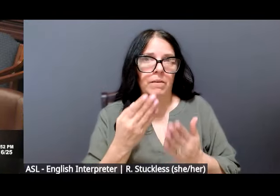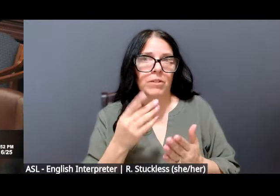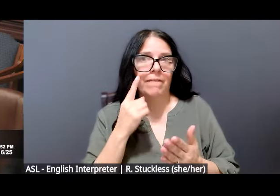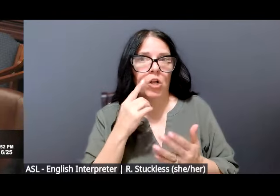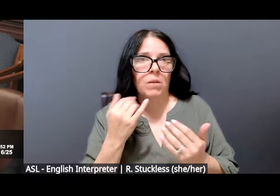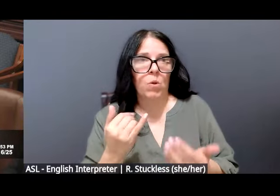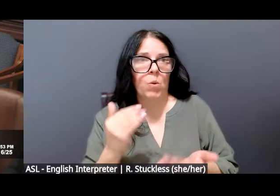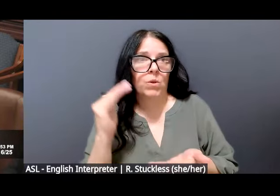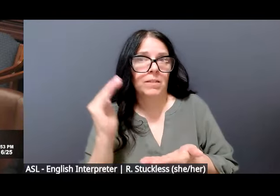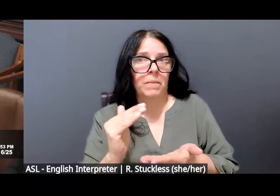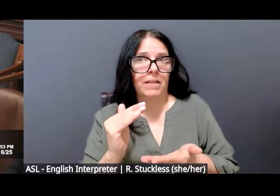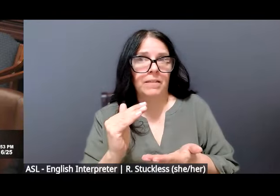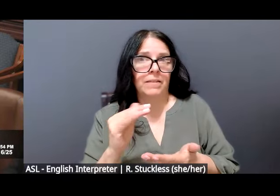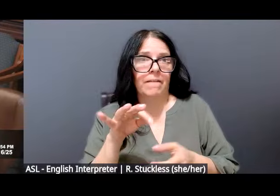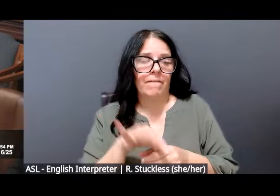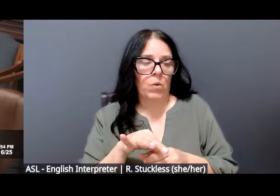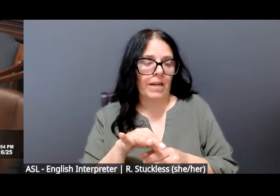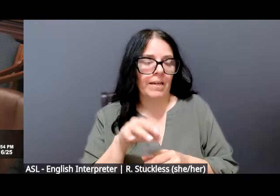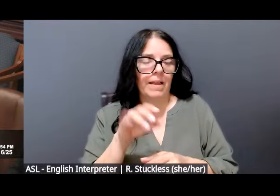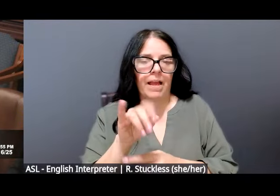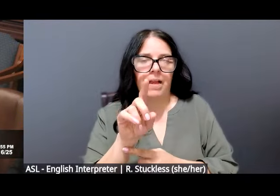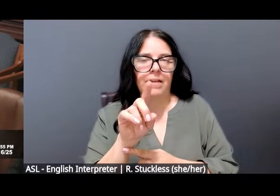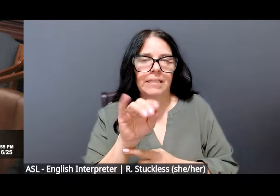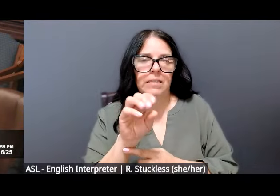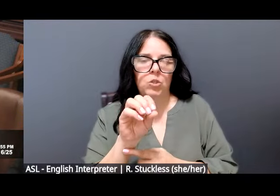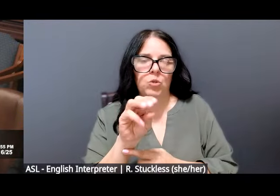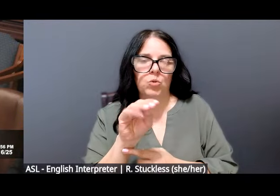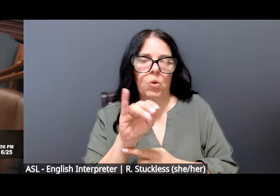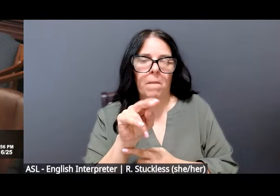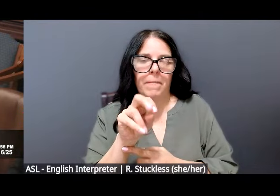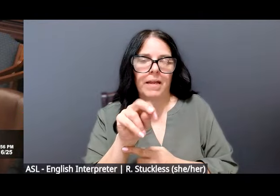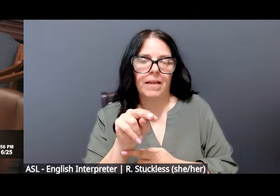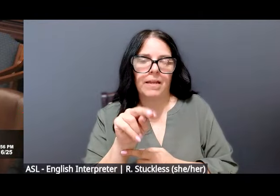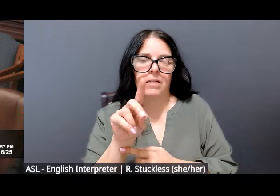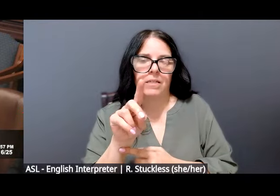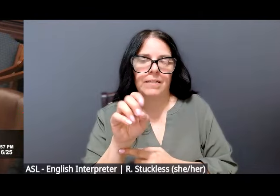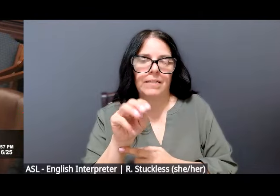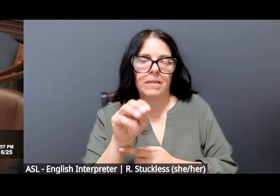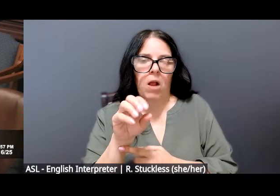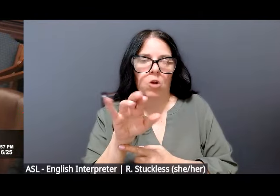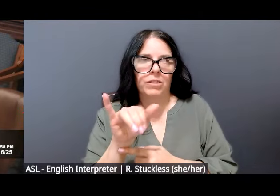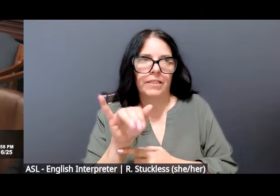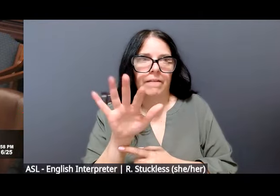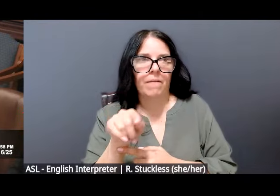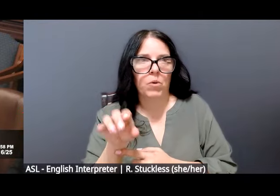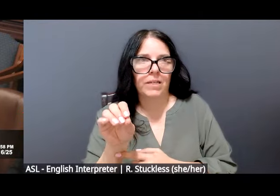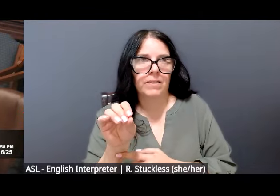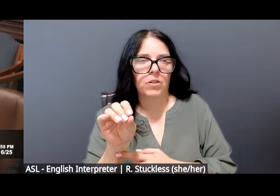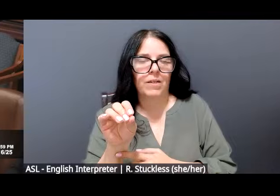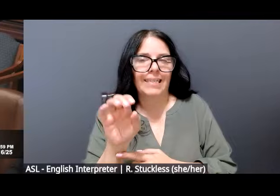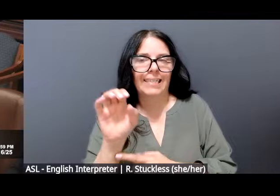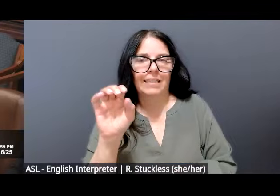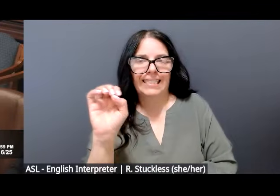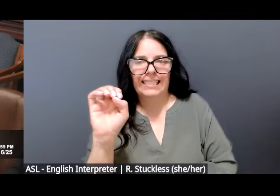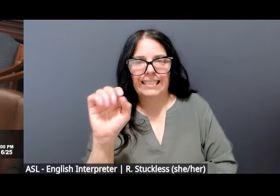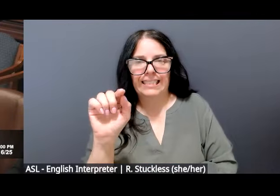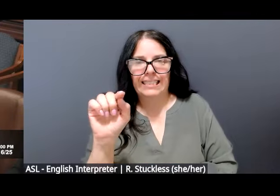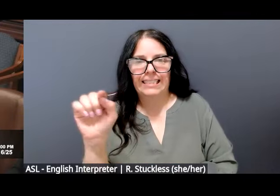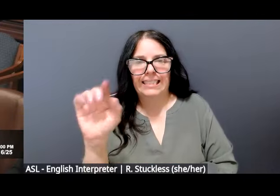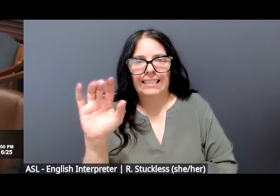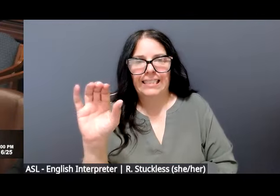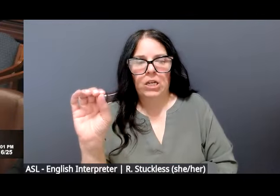system Dominion Democracy Suite 5.20 hyphen ECO